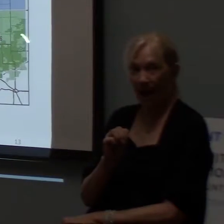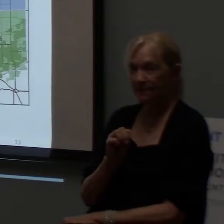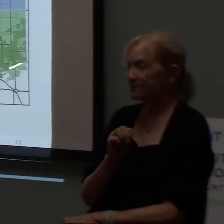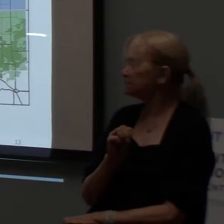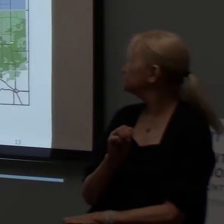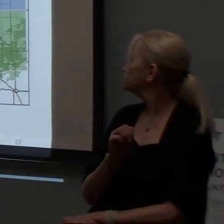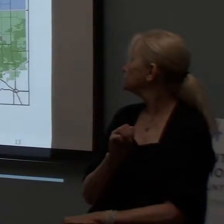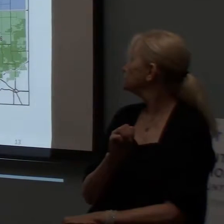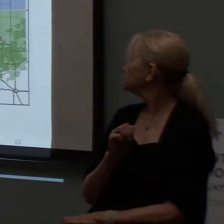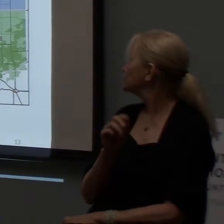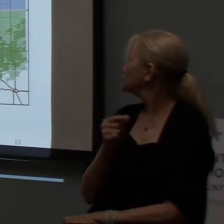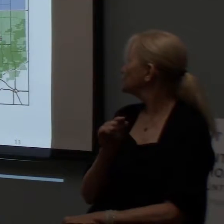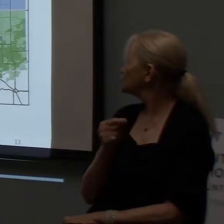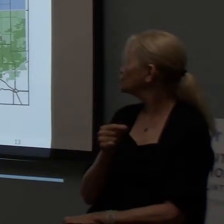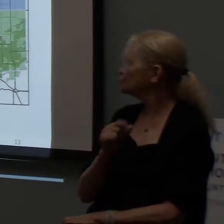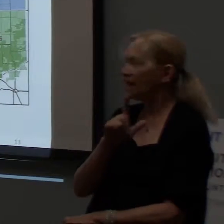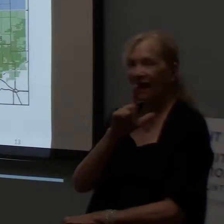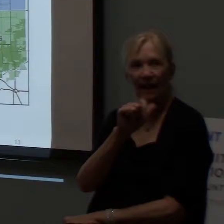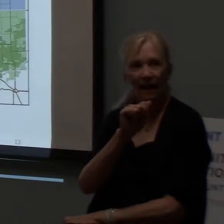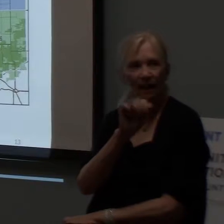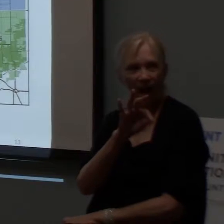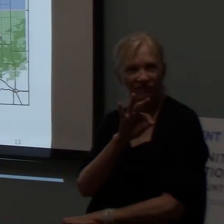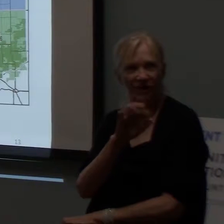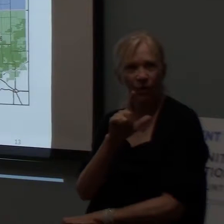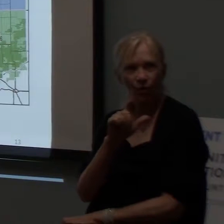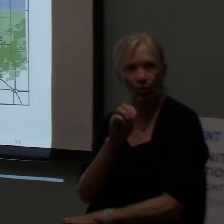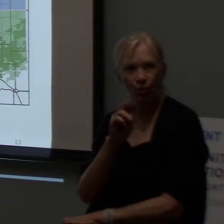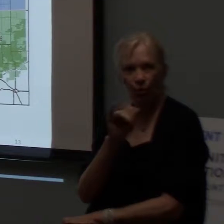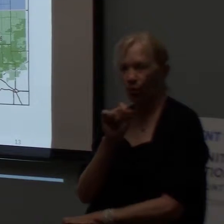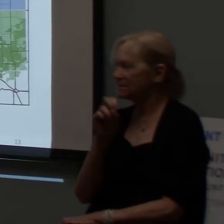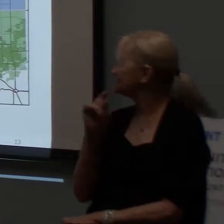the green is the Lafayette-Louisville.